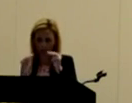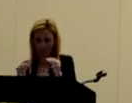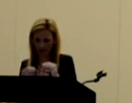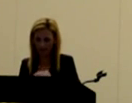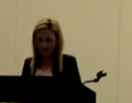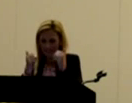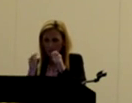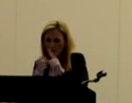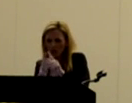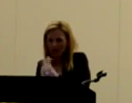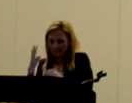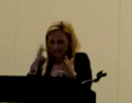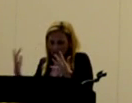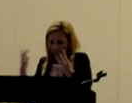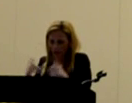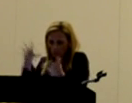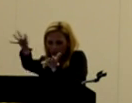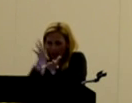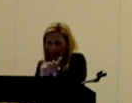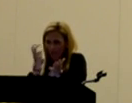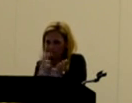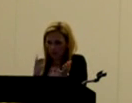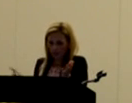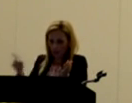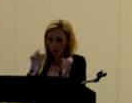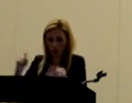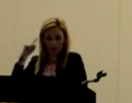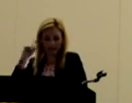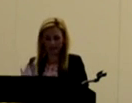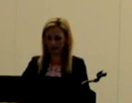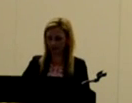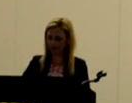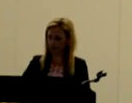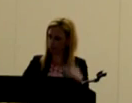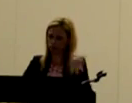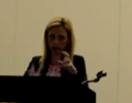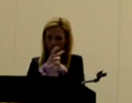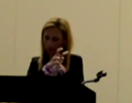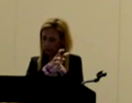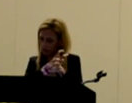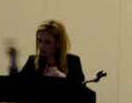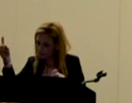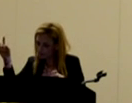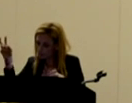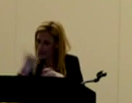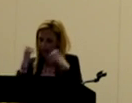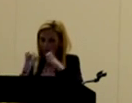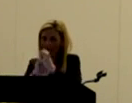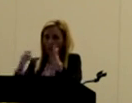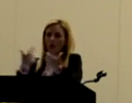method, which is making sounds to copy the speech of those who could hear. It was tough, and it